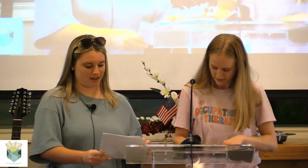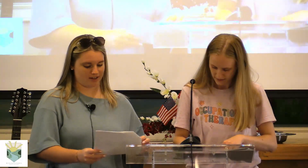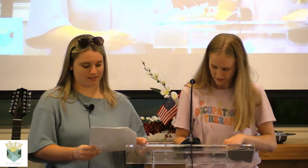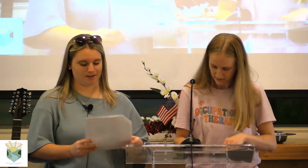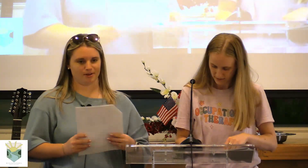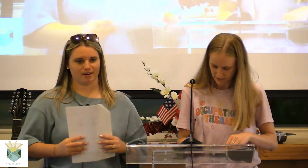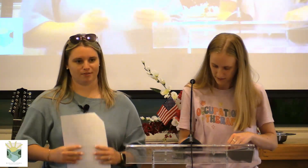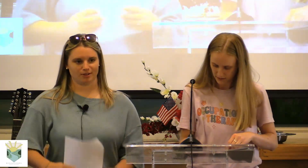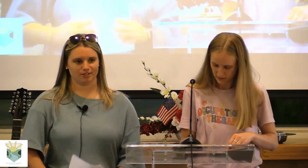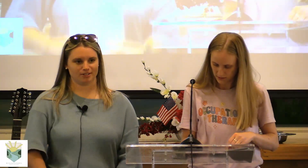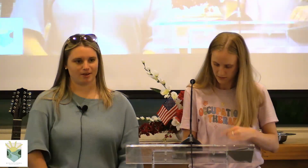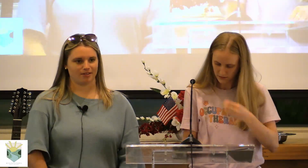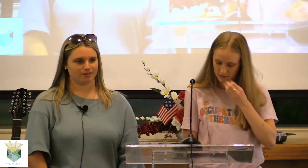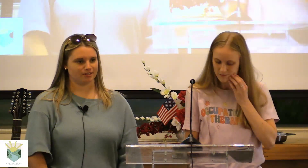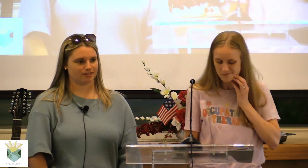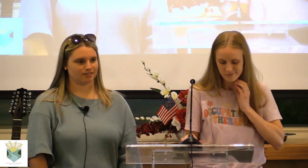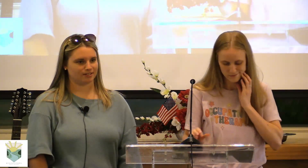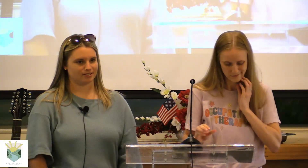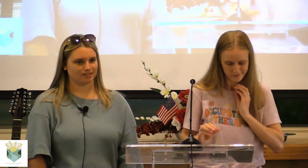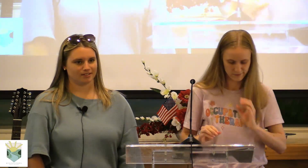Does anybody have questions about those?